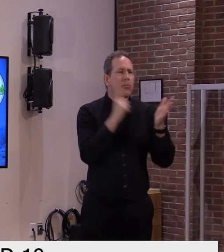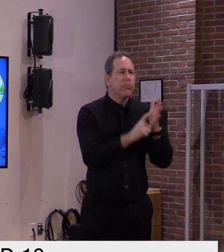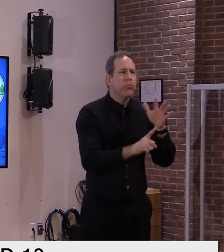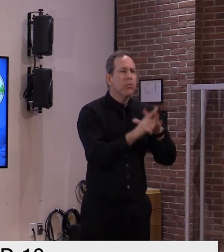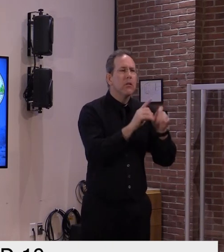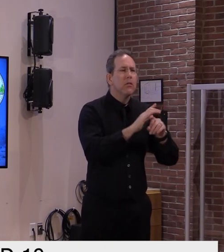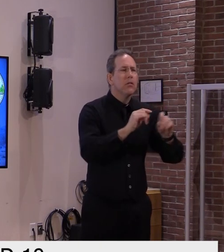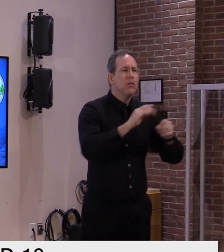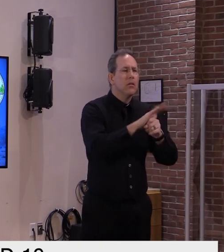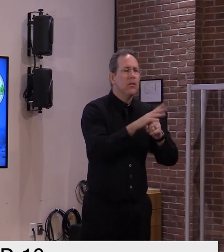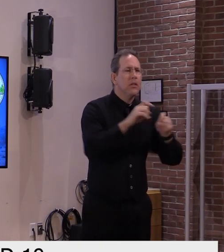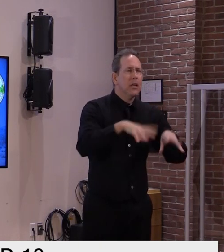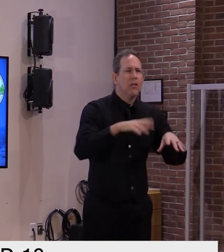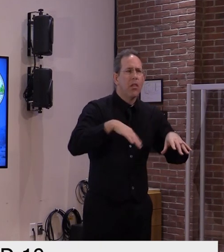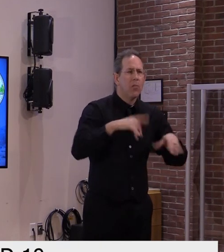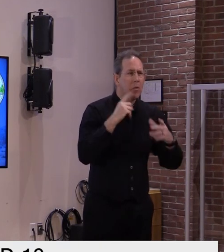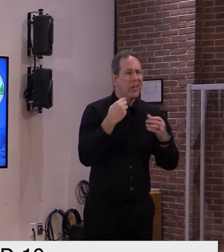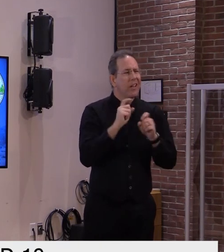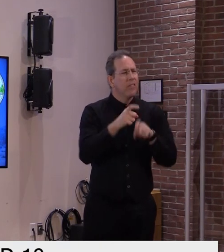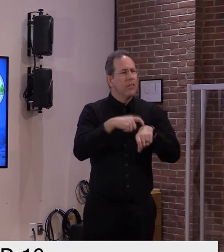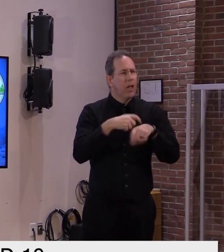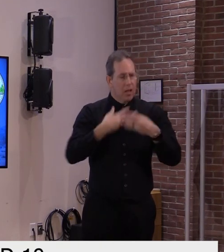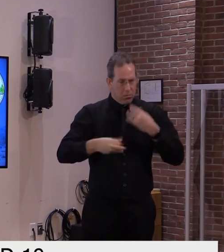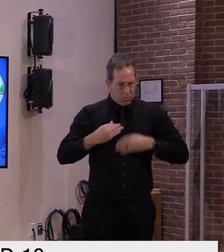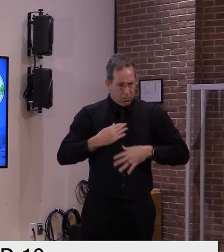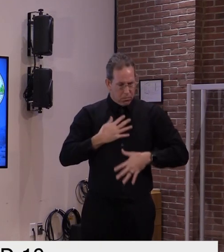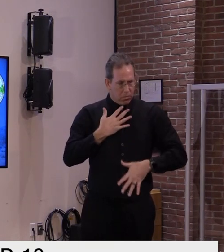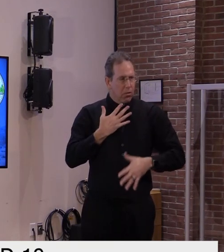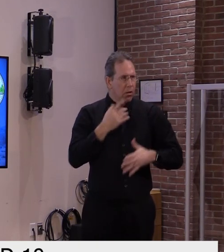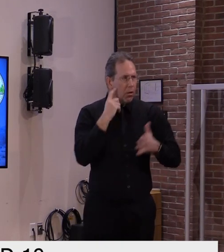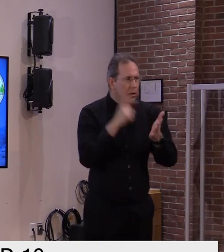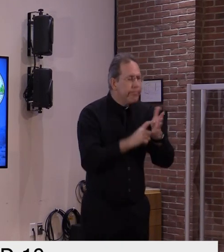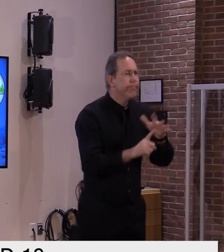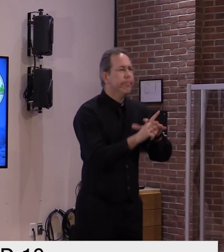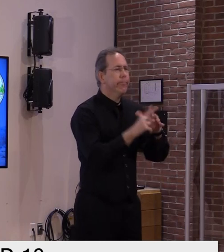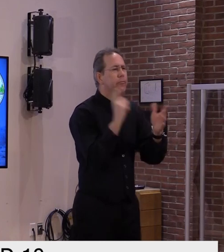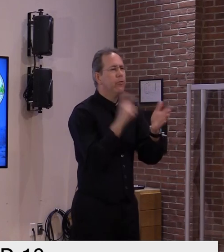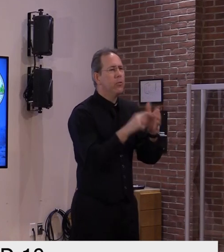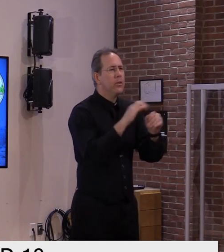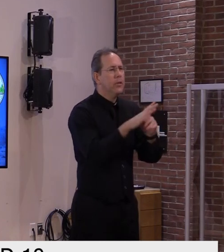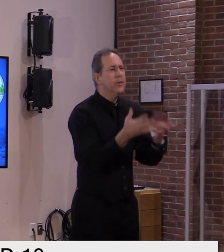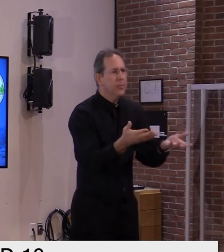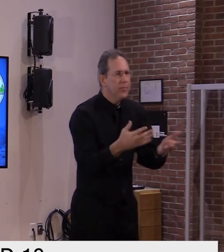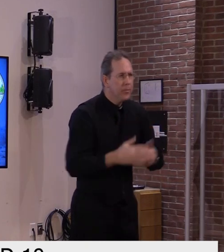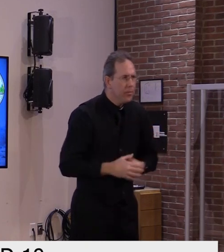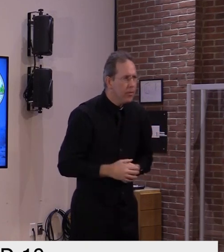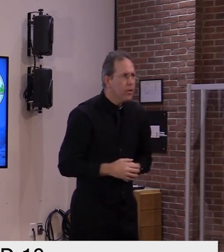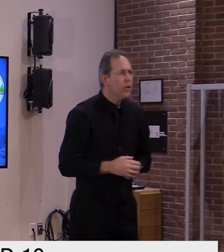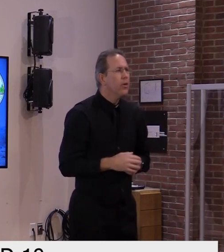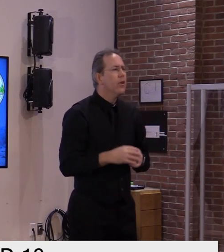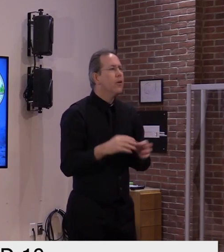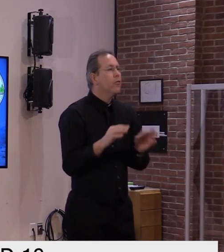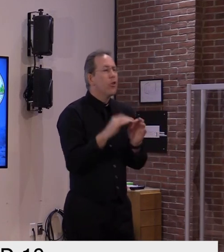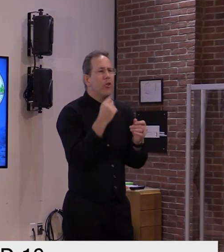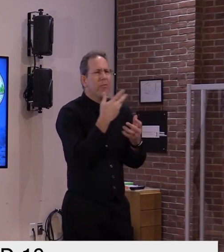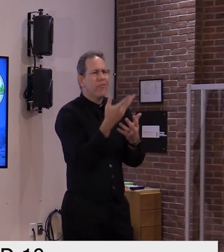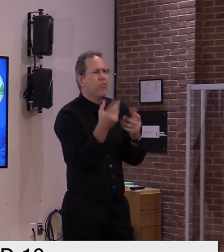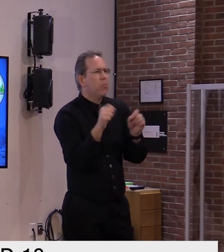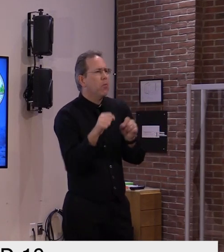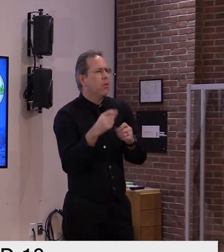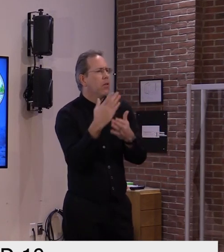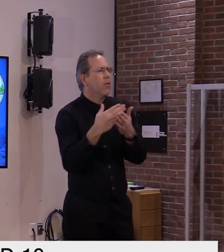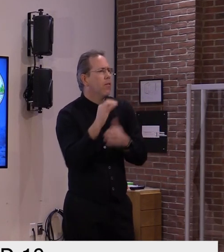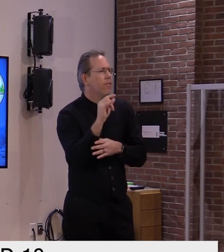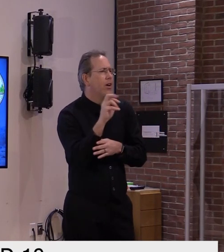test positive before her symptoms developed. So all of that could have happened and is happening for thousands of Vermonters every